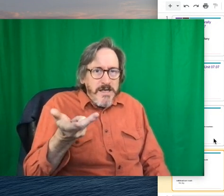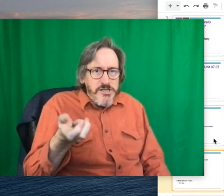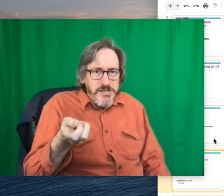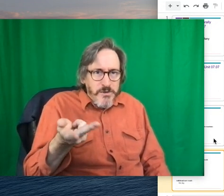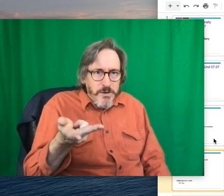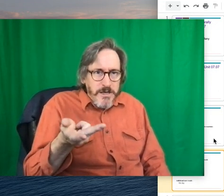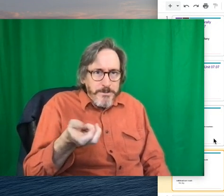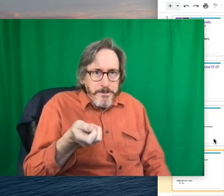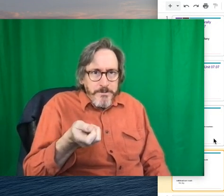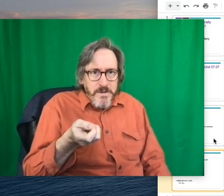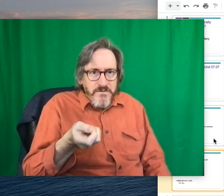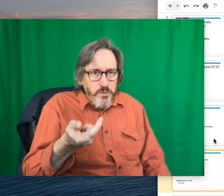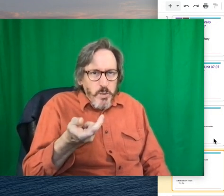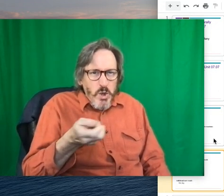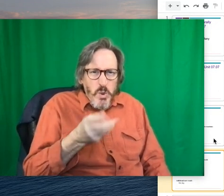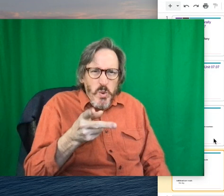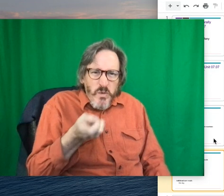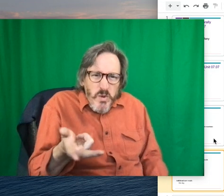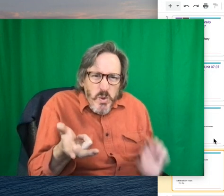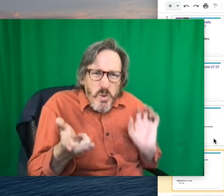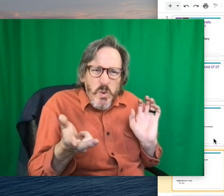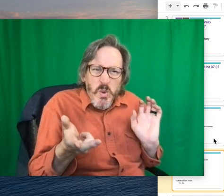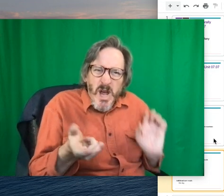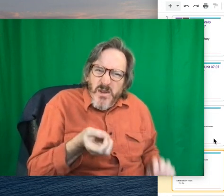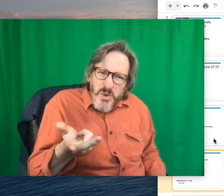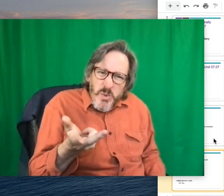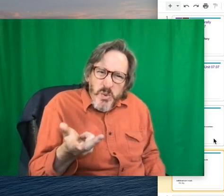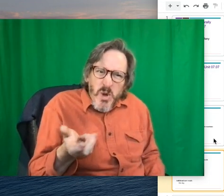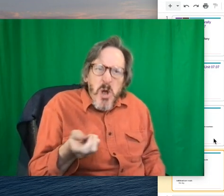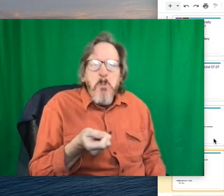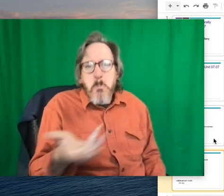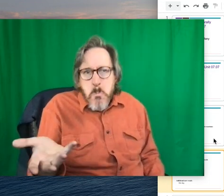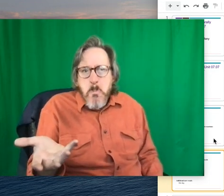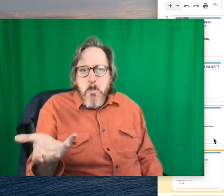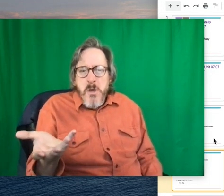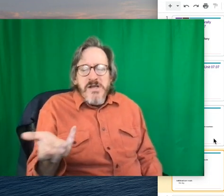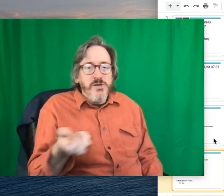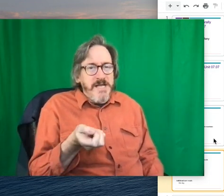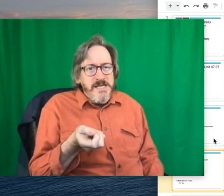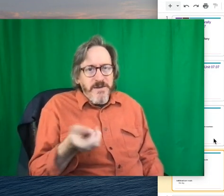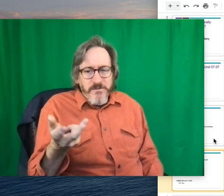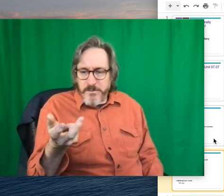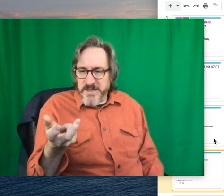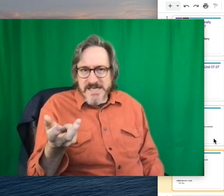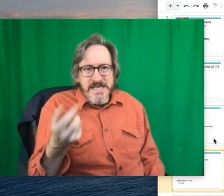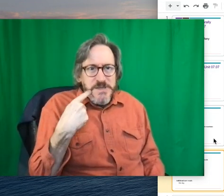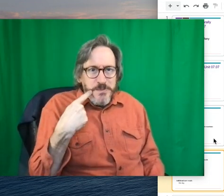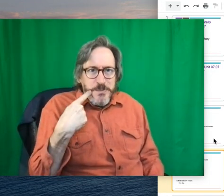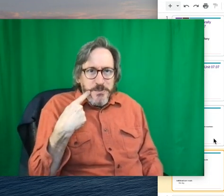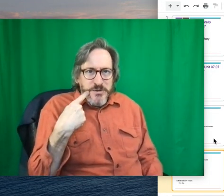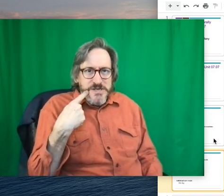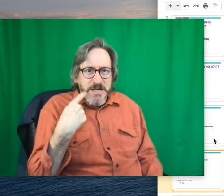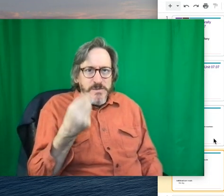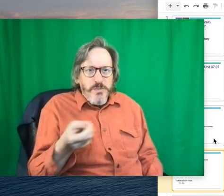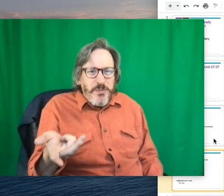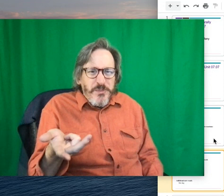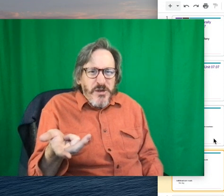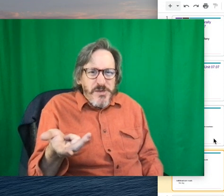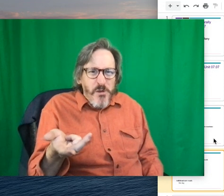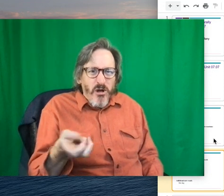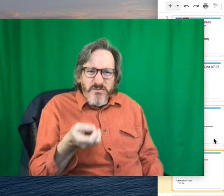Few is just 3. Ooh, few. So it tends to be, this is pursed